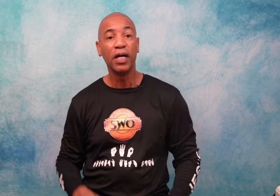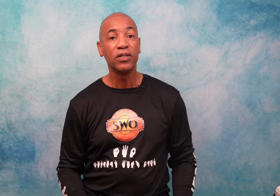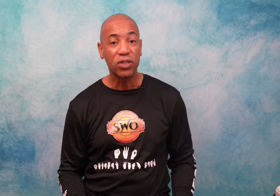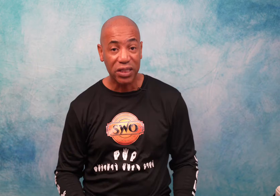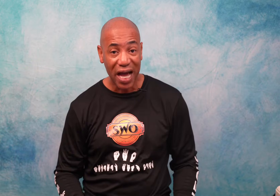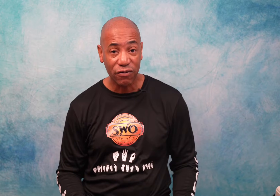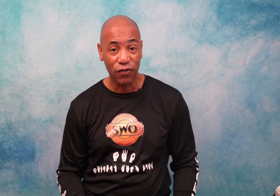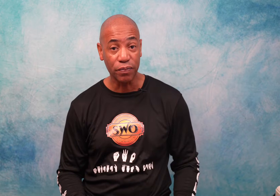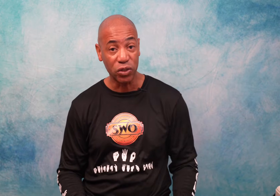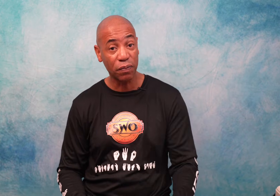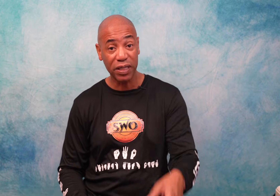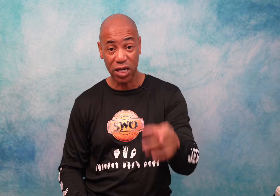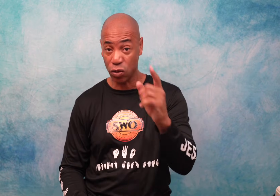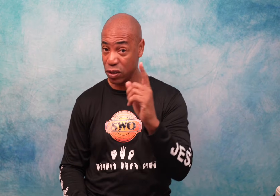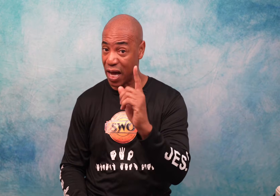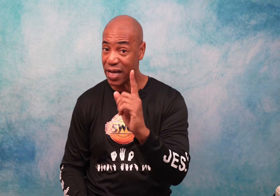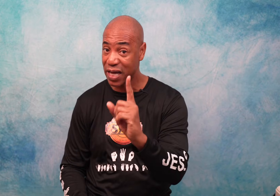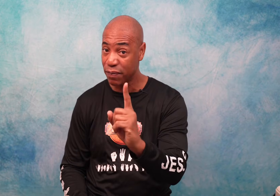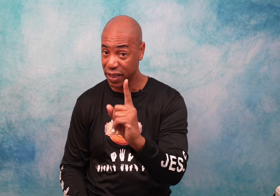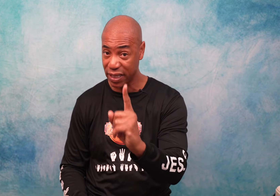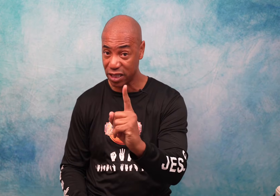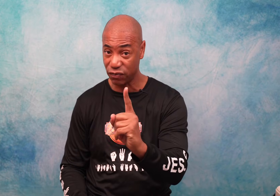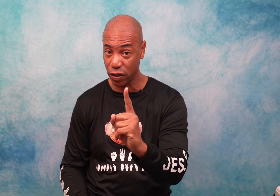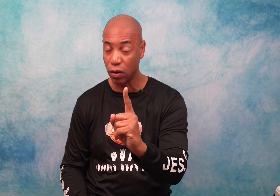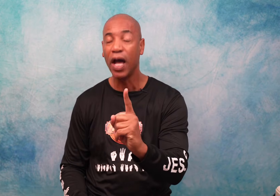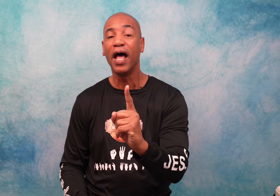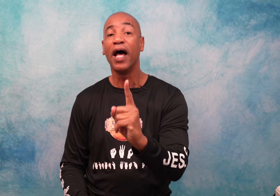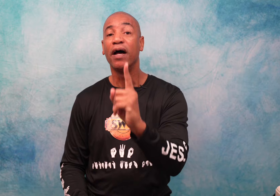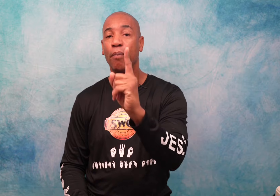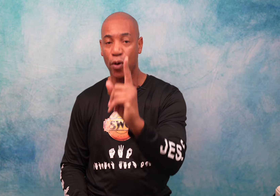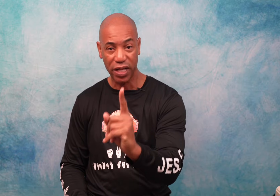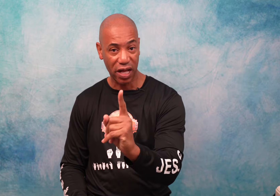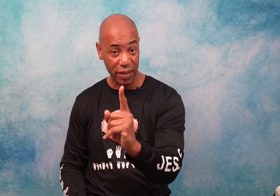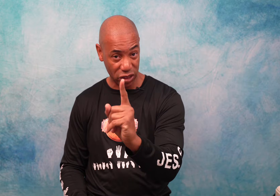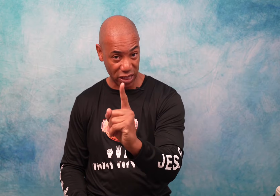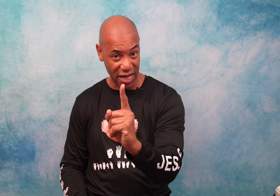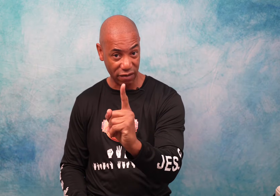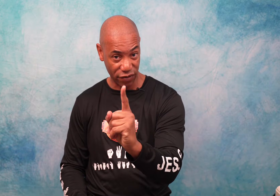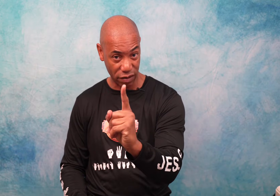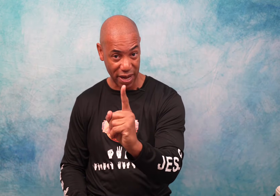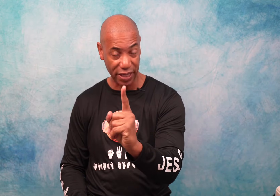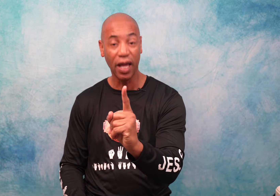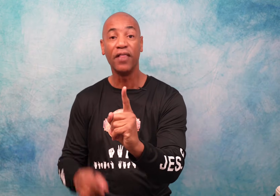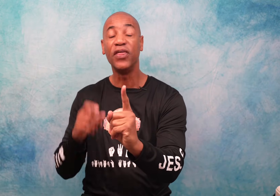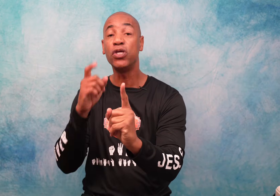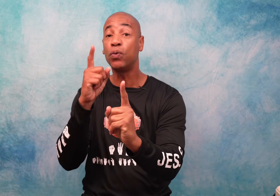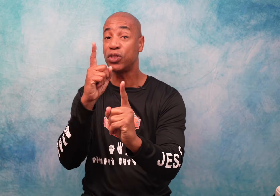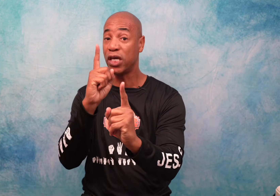To sign from, you simply take your non-dominant index finger, point it up and extend it out in front of the body. Then you will take